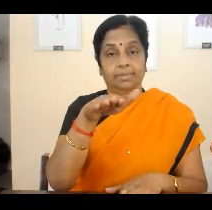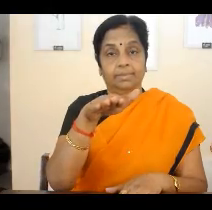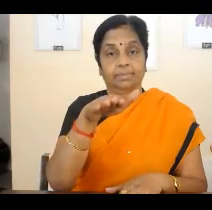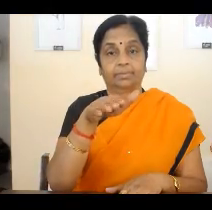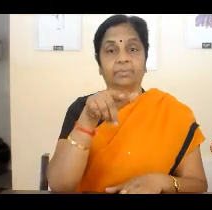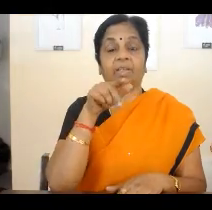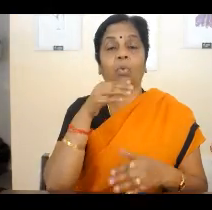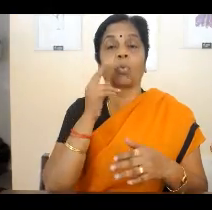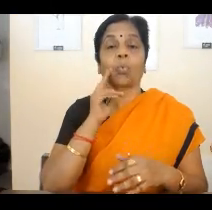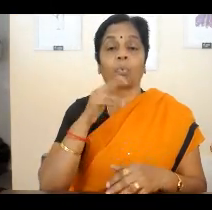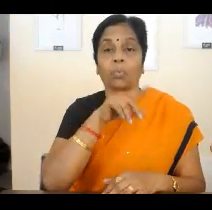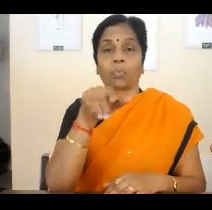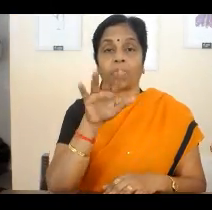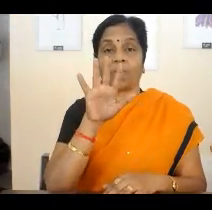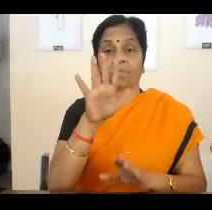within 5 years,